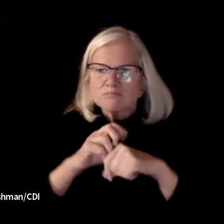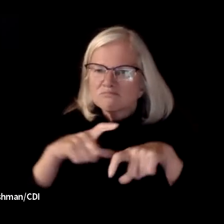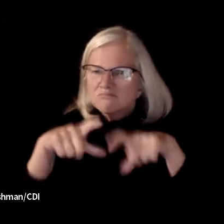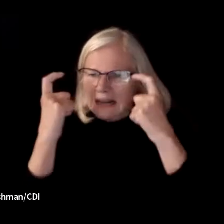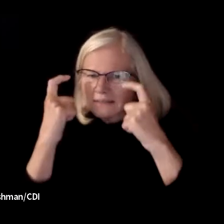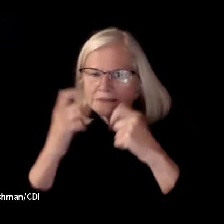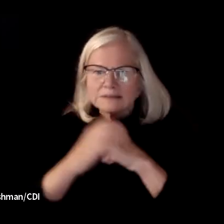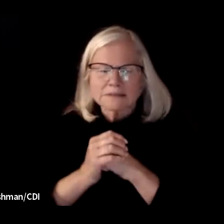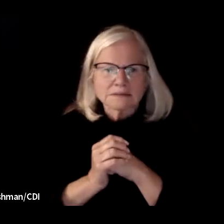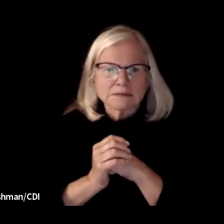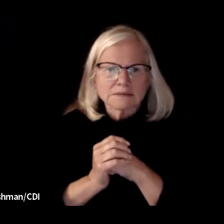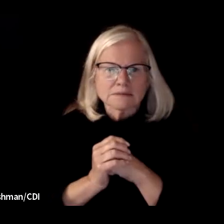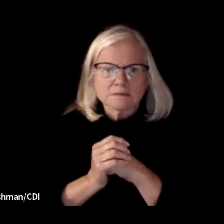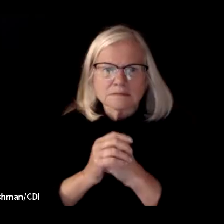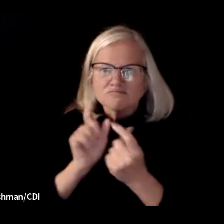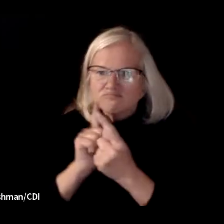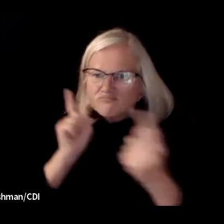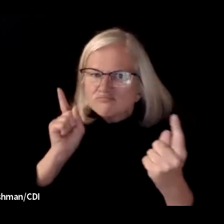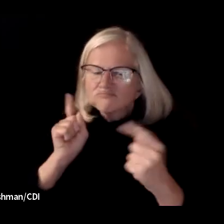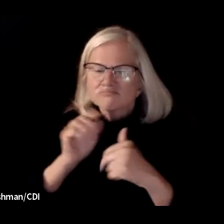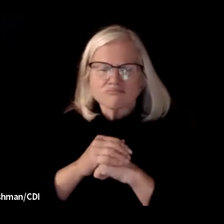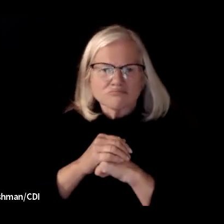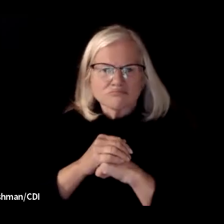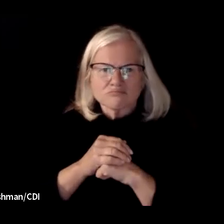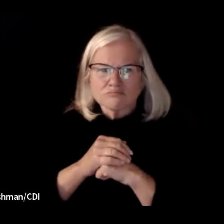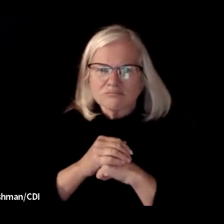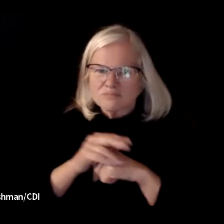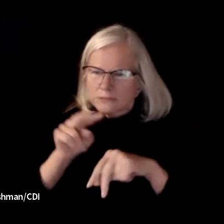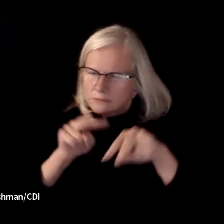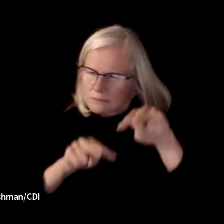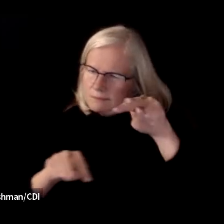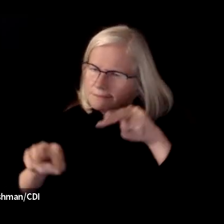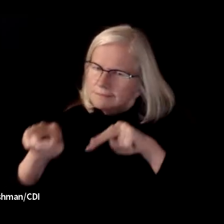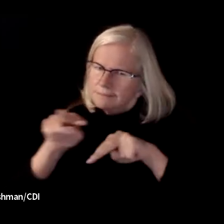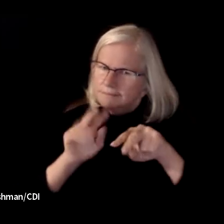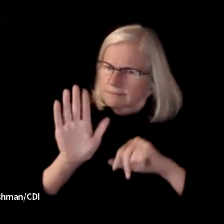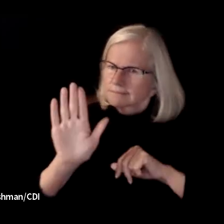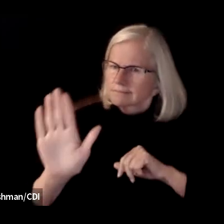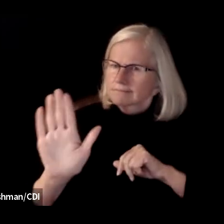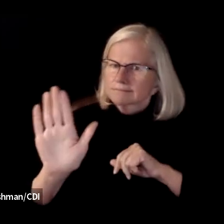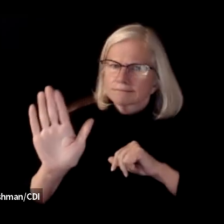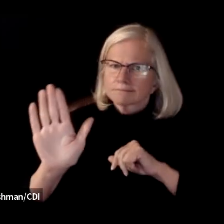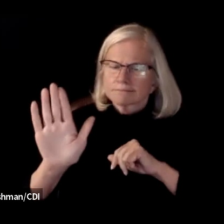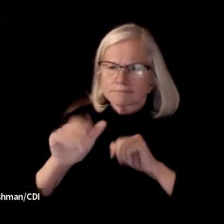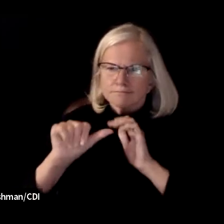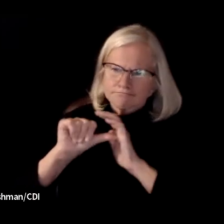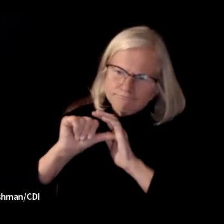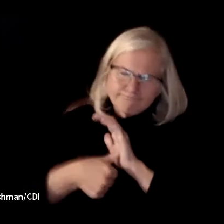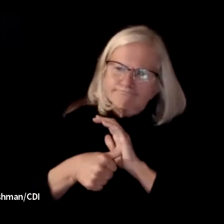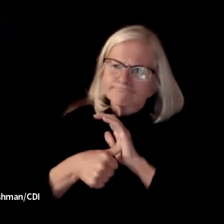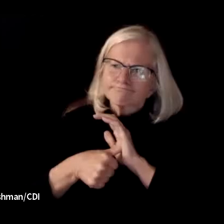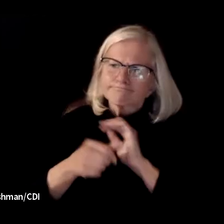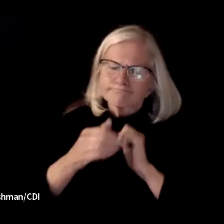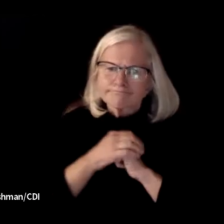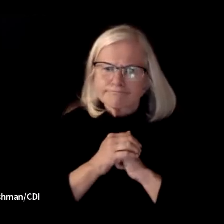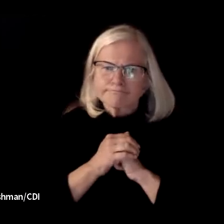protect in-person learning and protect the health and safety of students and staff. We have put in